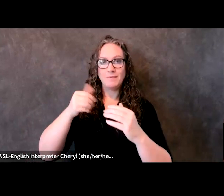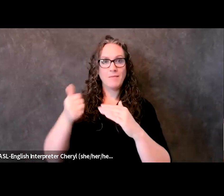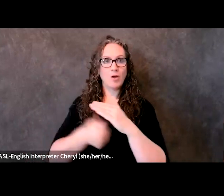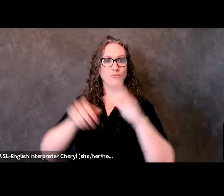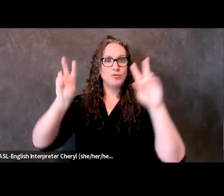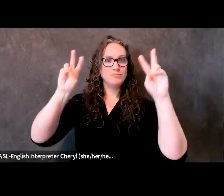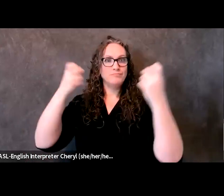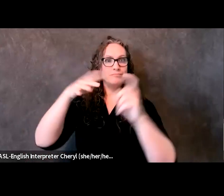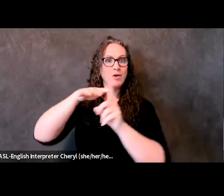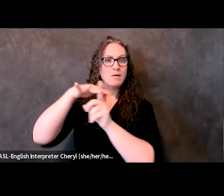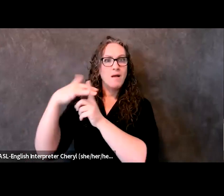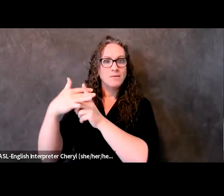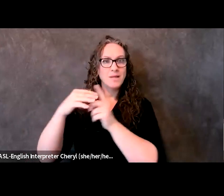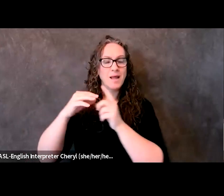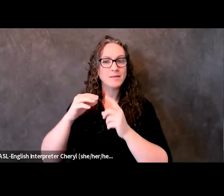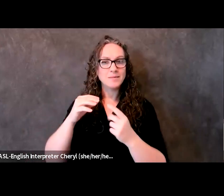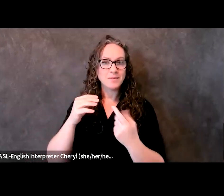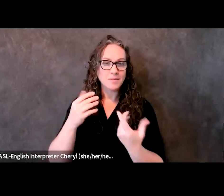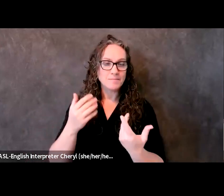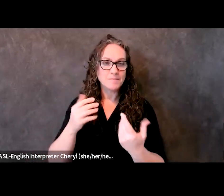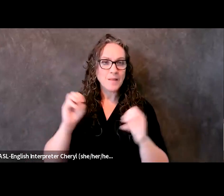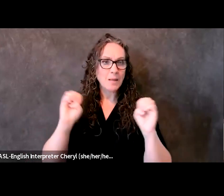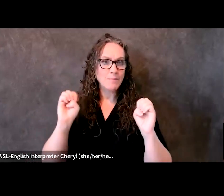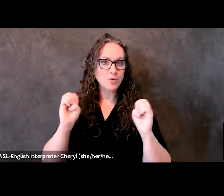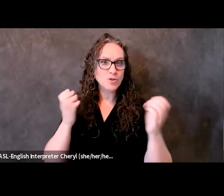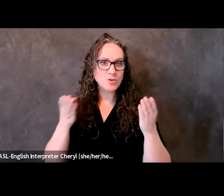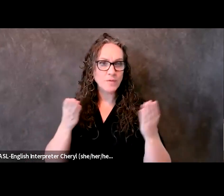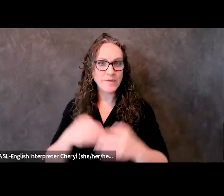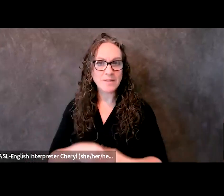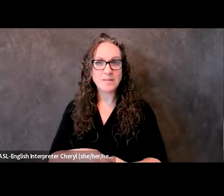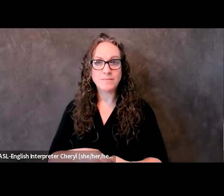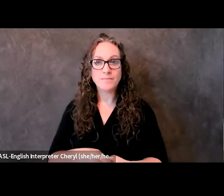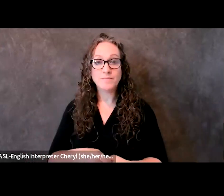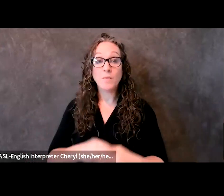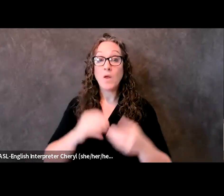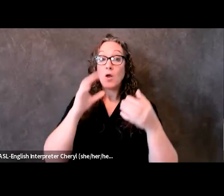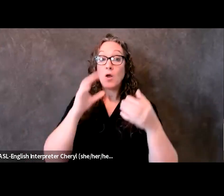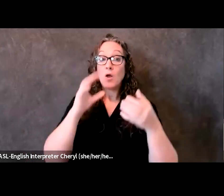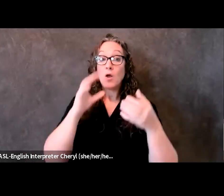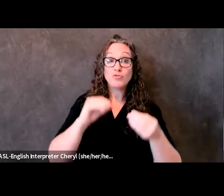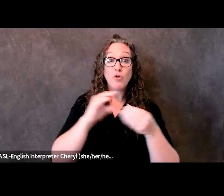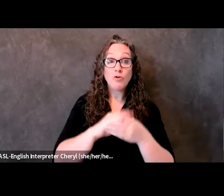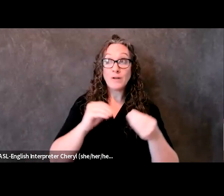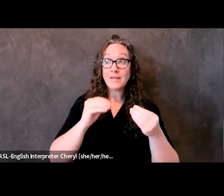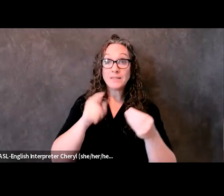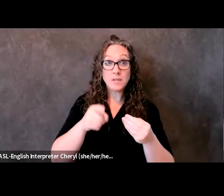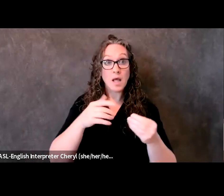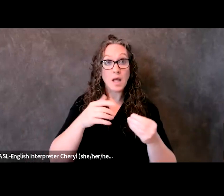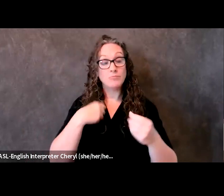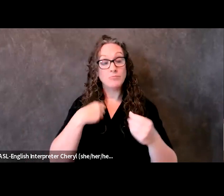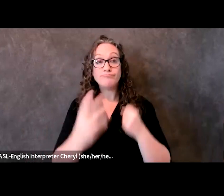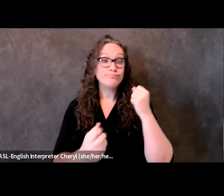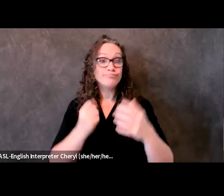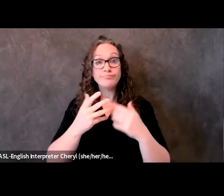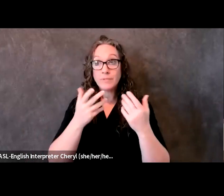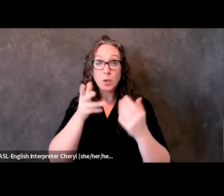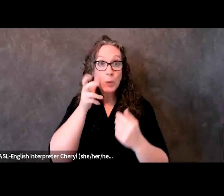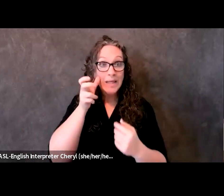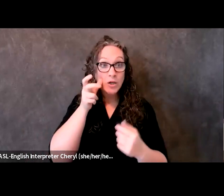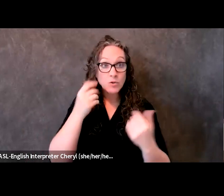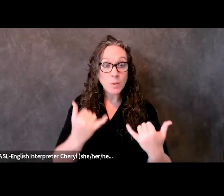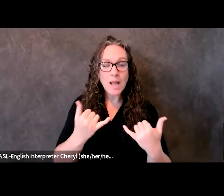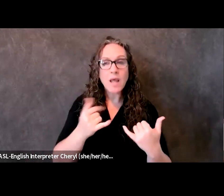stories and discussions that are shared in the next 2 days should serve as a guide for all